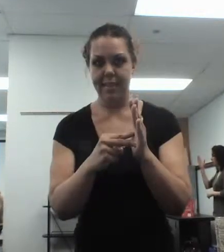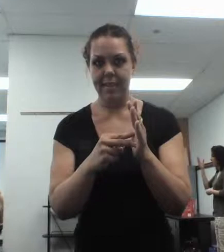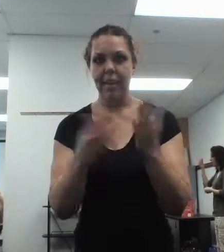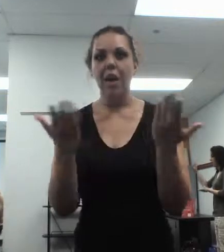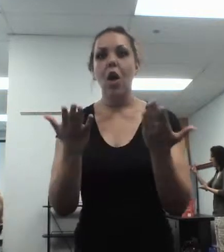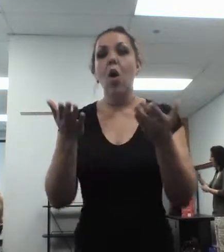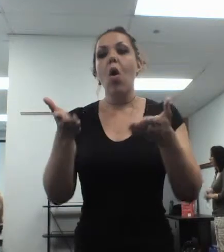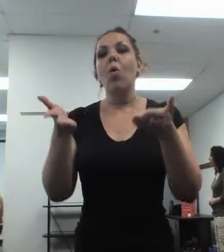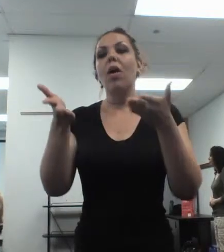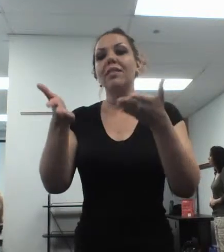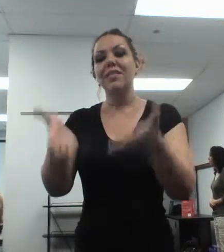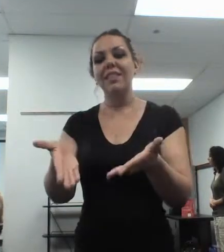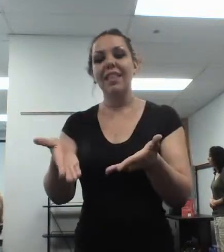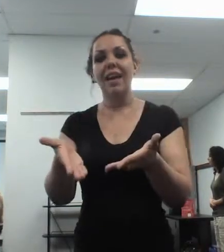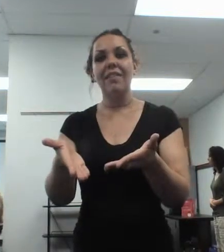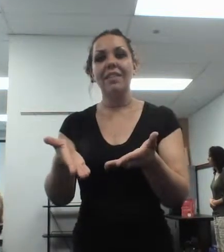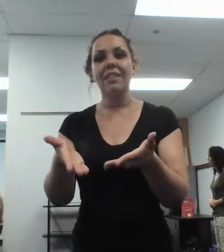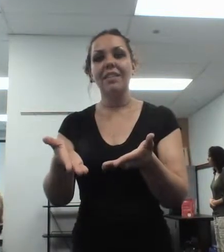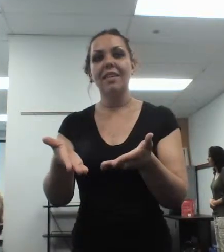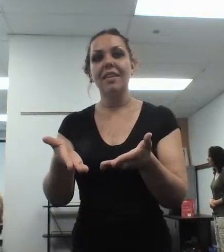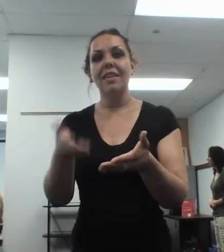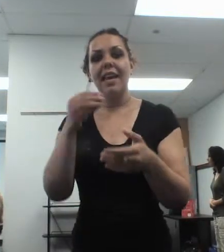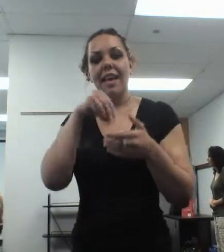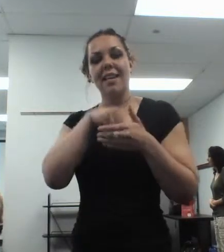here, we put out directly into ASL.